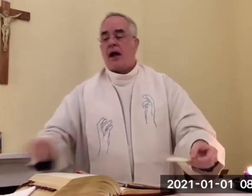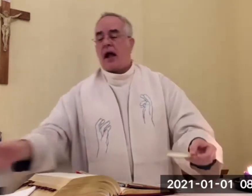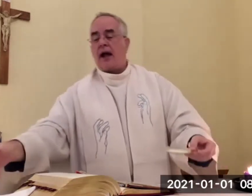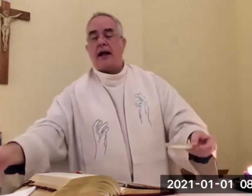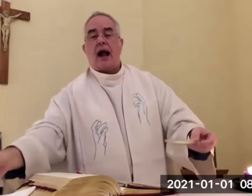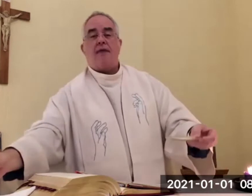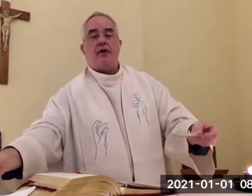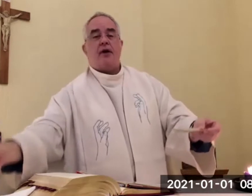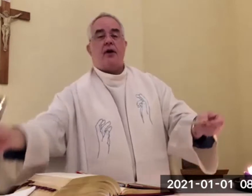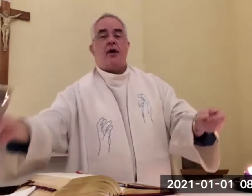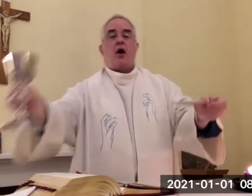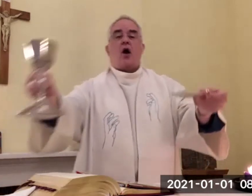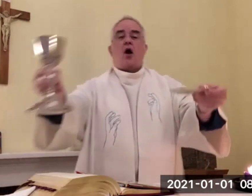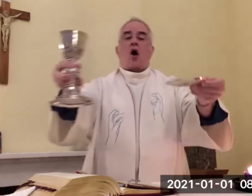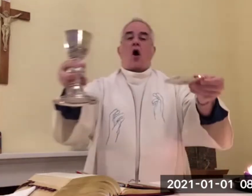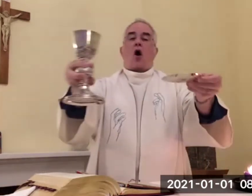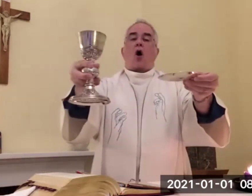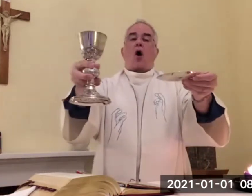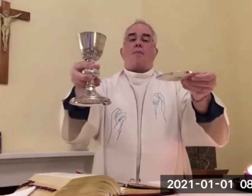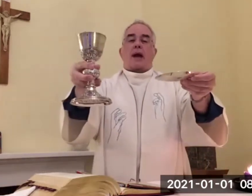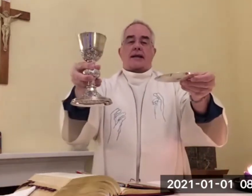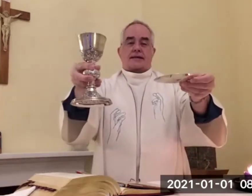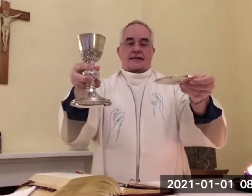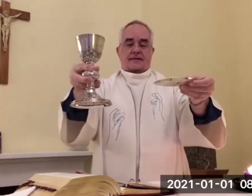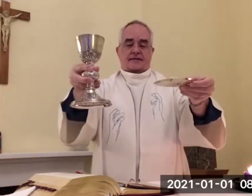and ever. Amen.